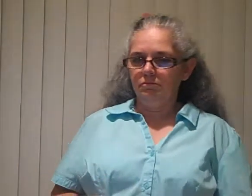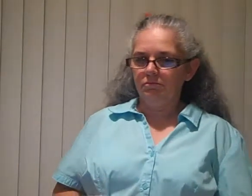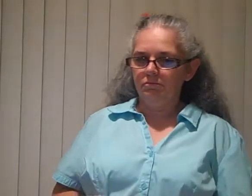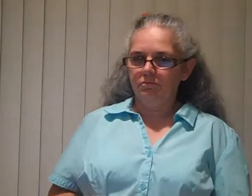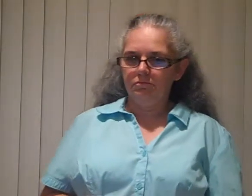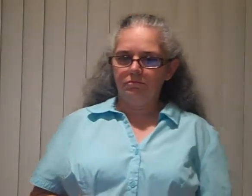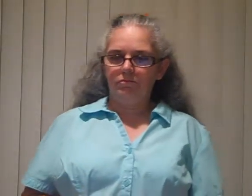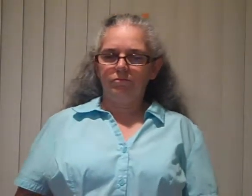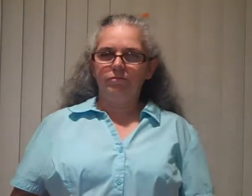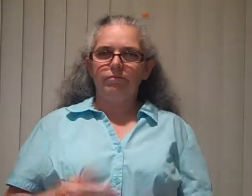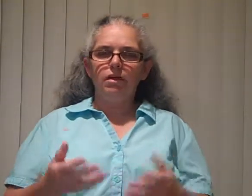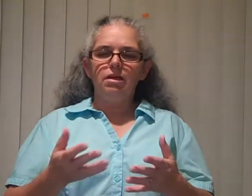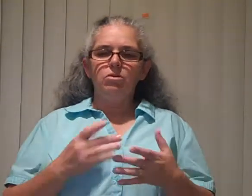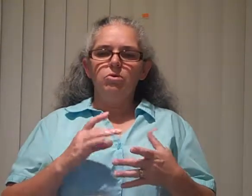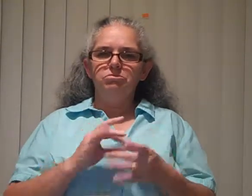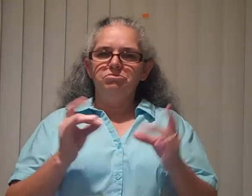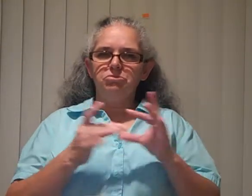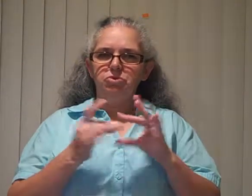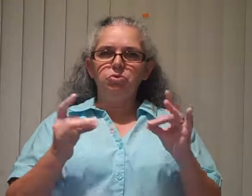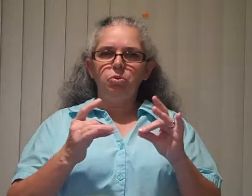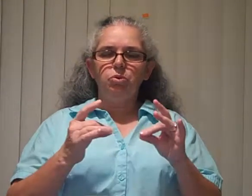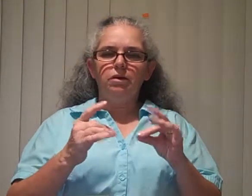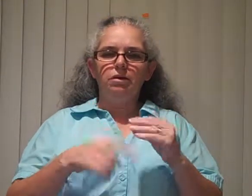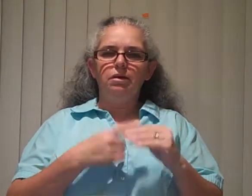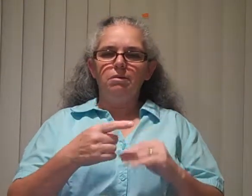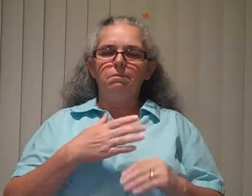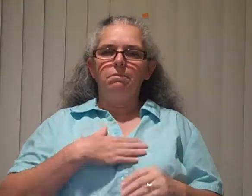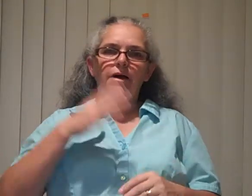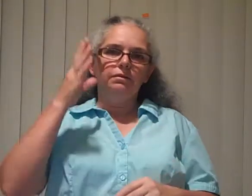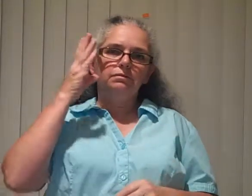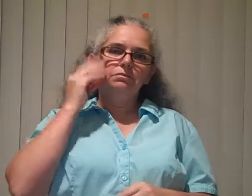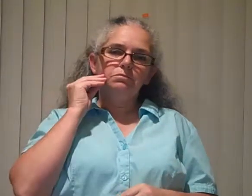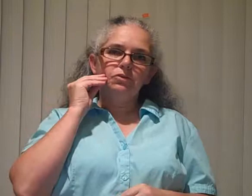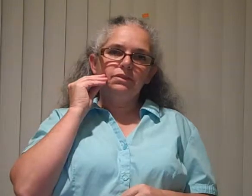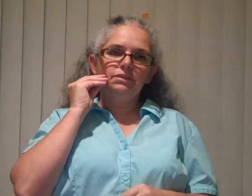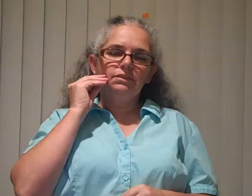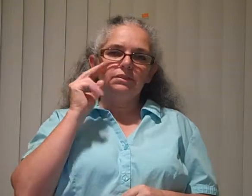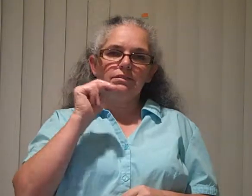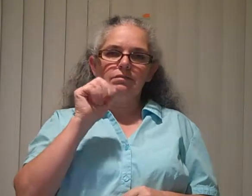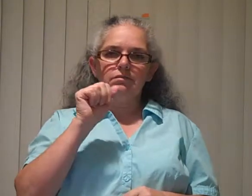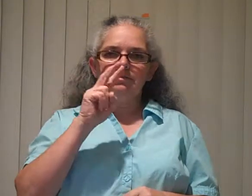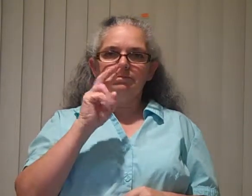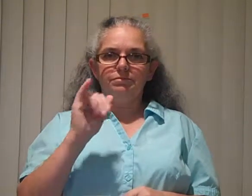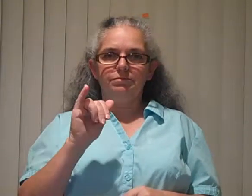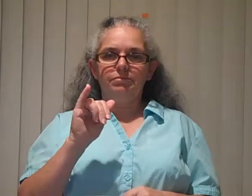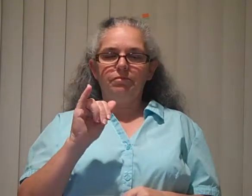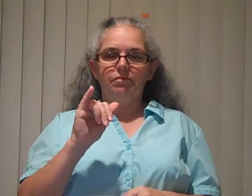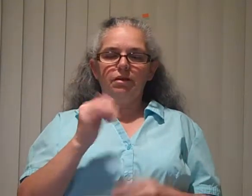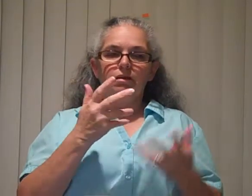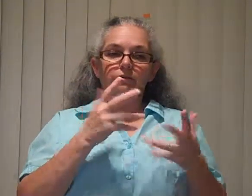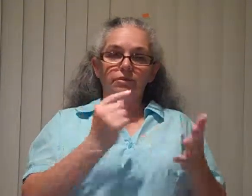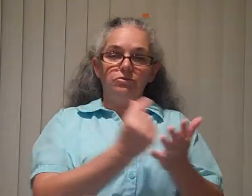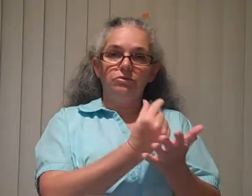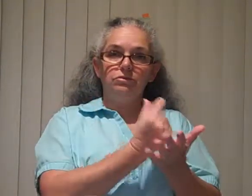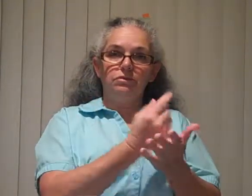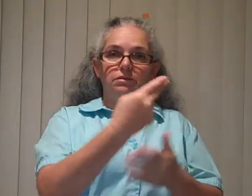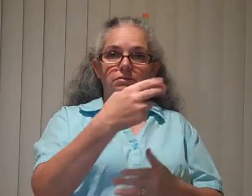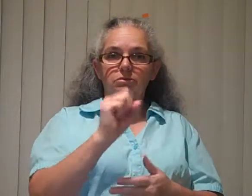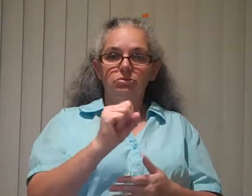I'd like to tell you a story about my experience when I was in the Navy. When I graduated from high school, I joined the Navy,